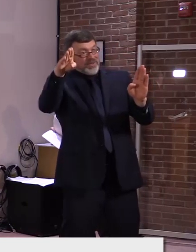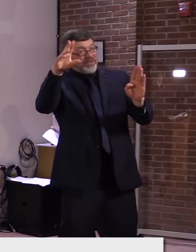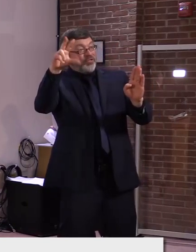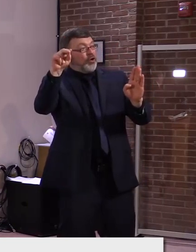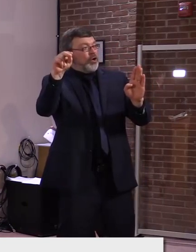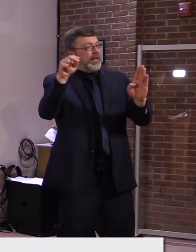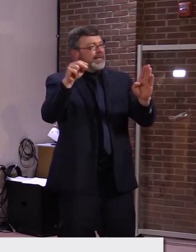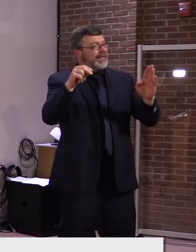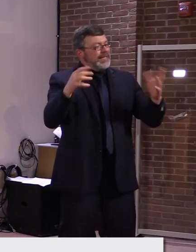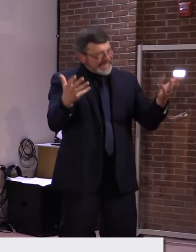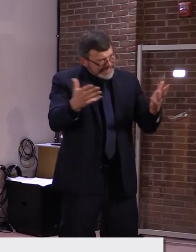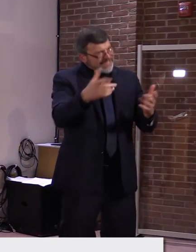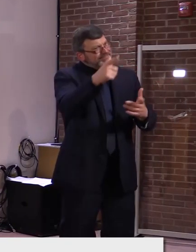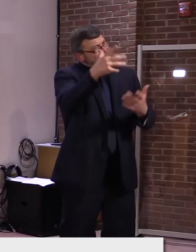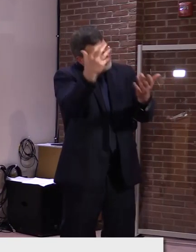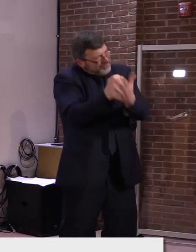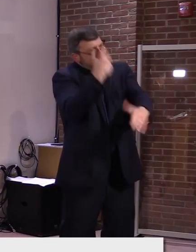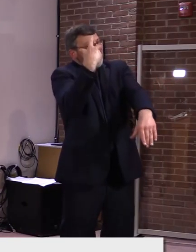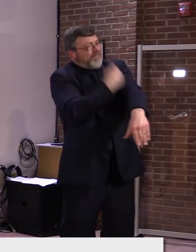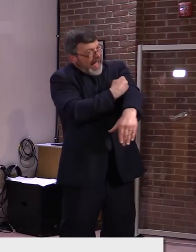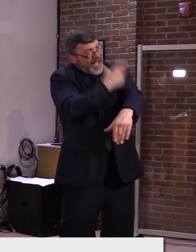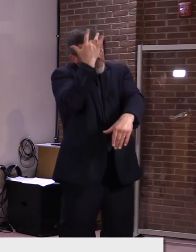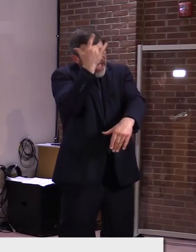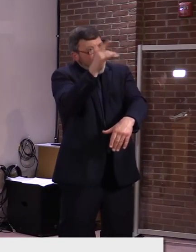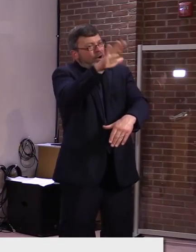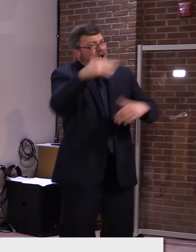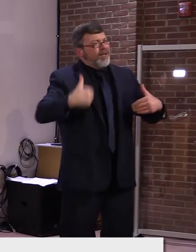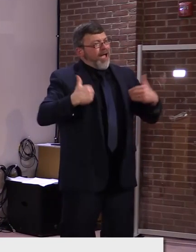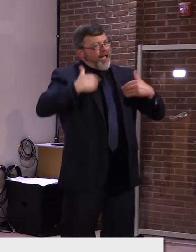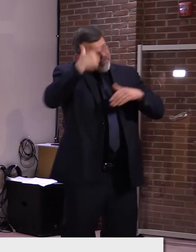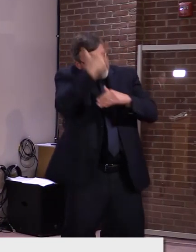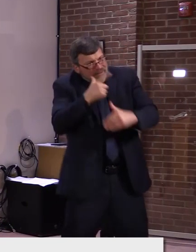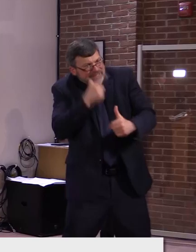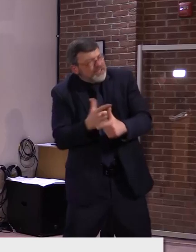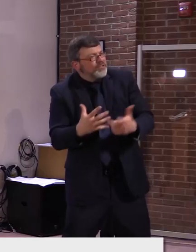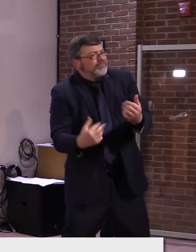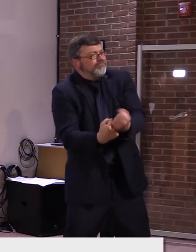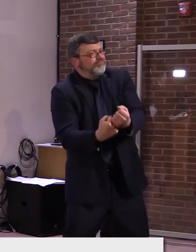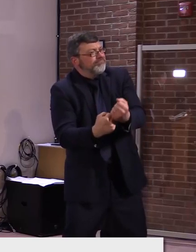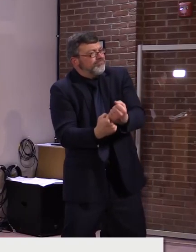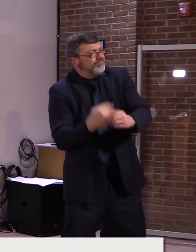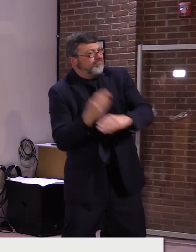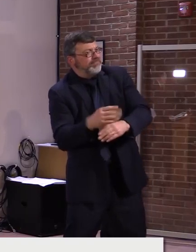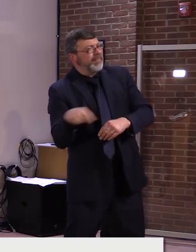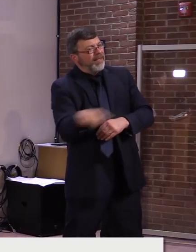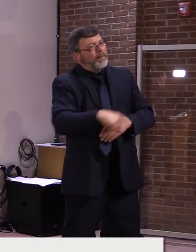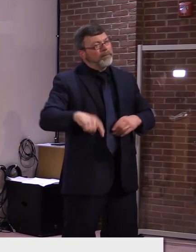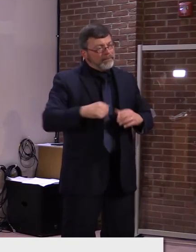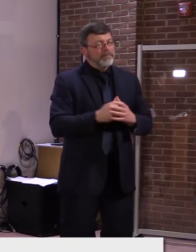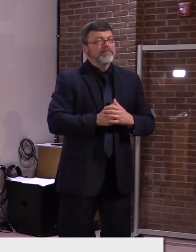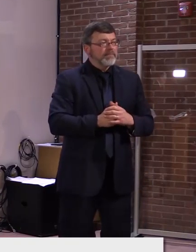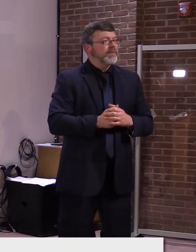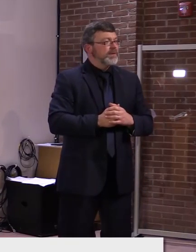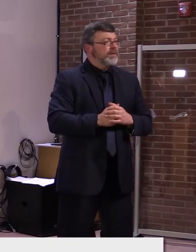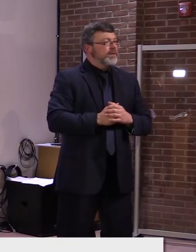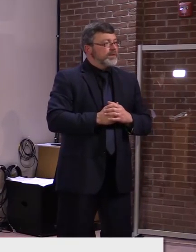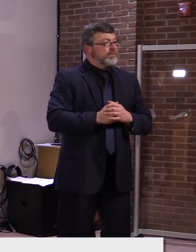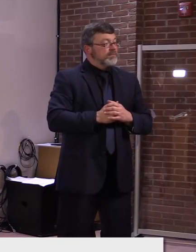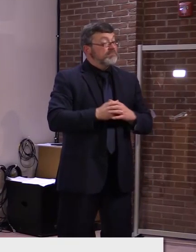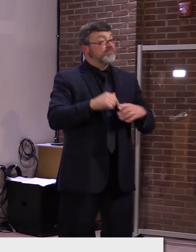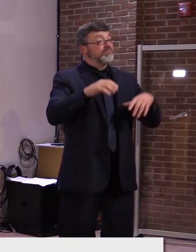friends safe from COVID-19. The Agency of Education will be asking schools to assist us in encouraging students and